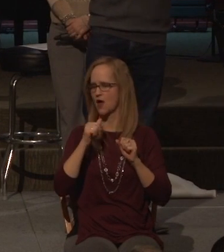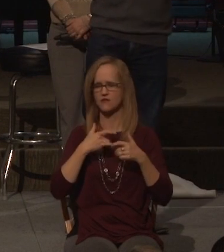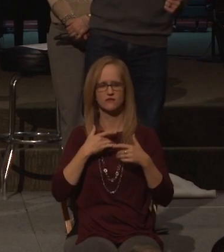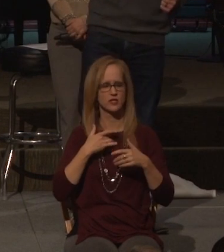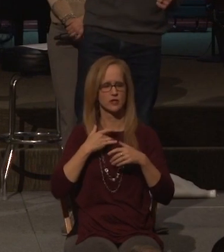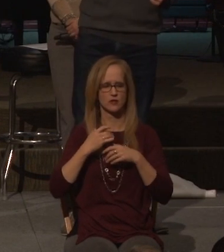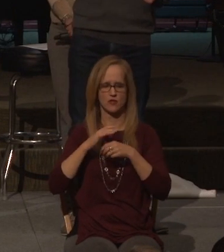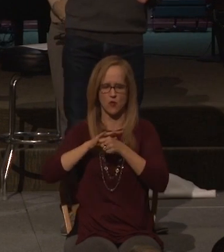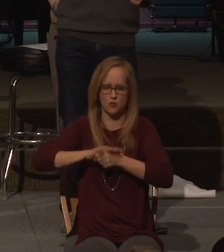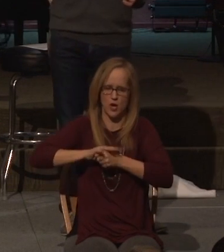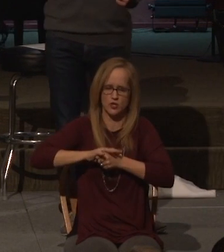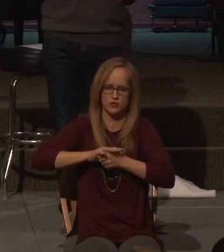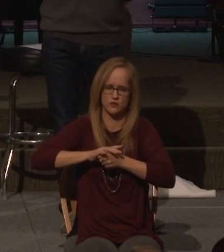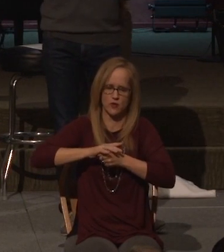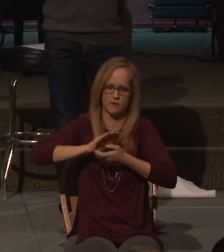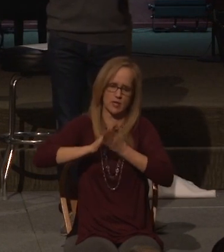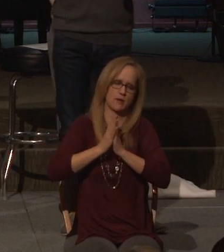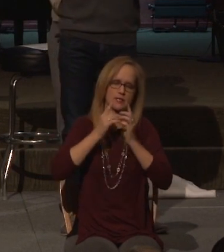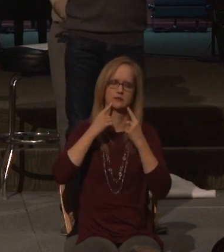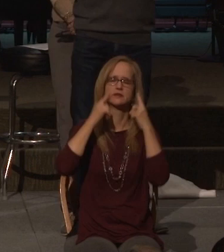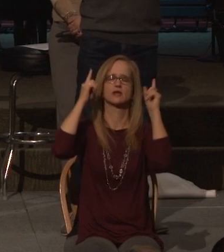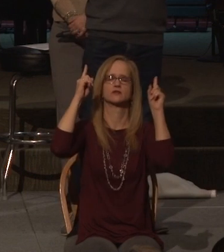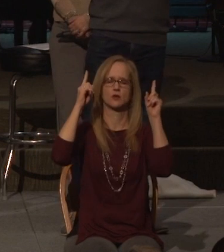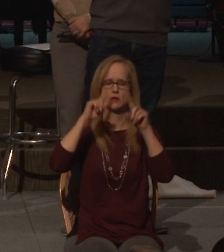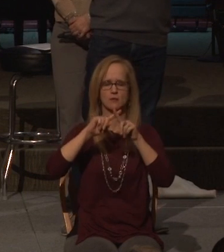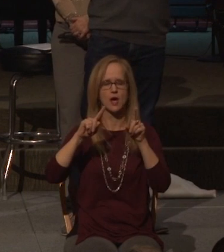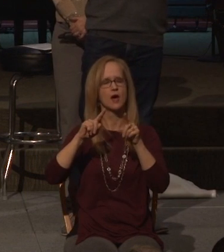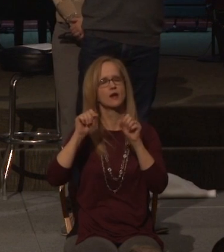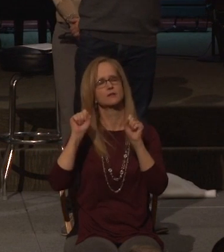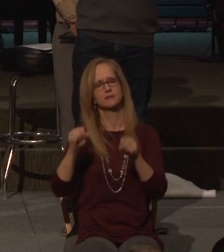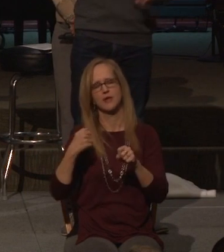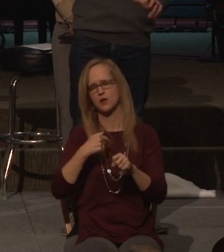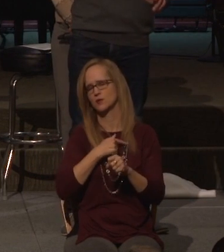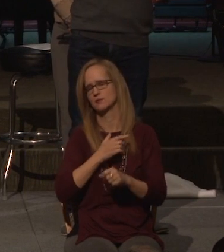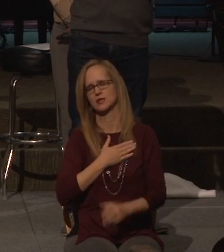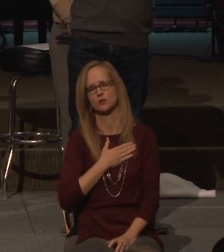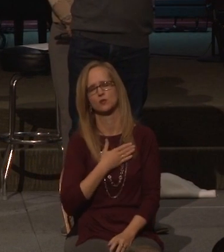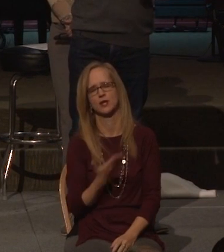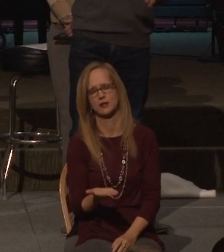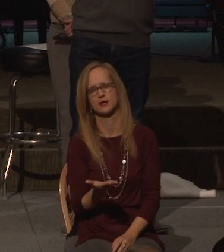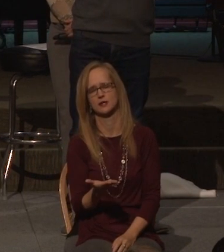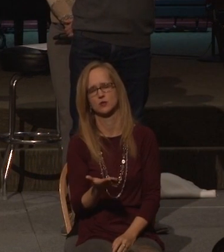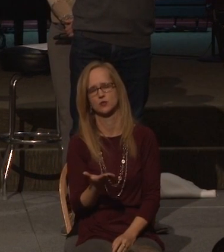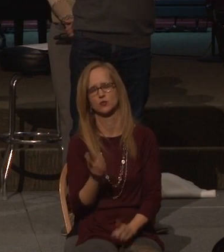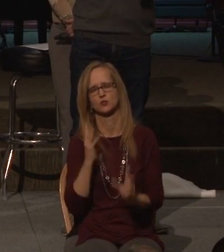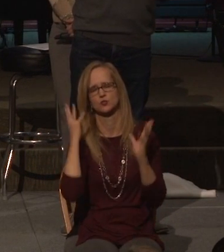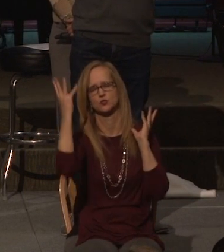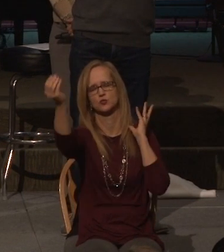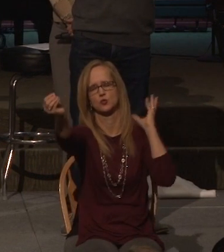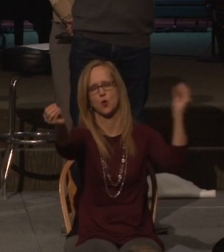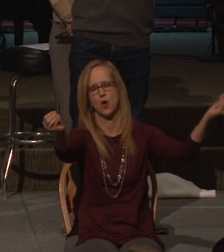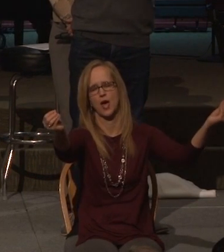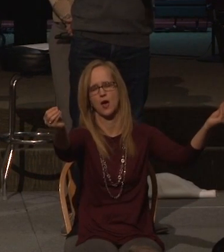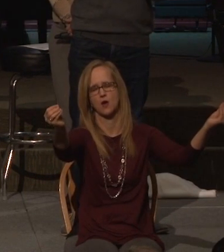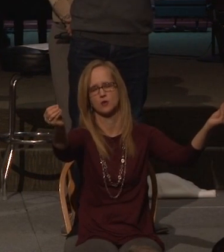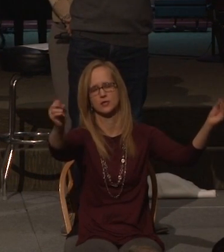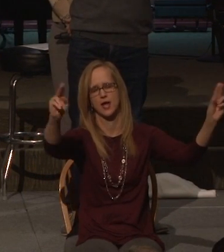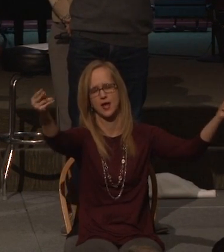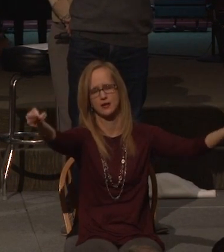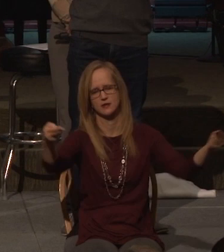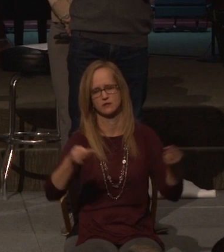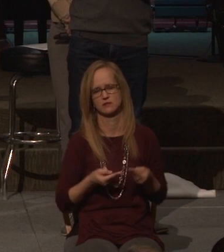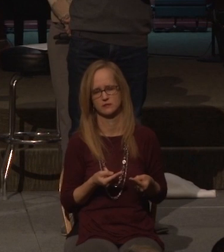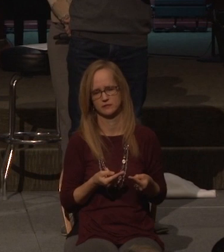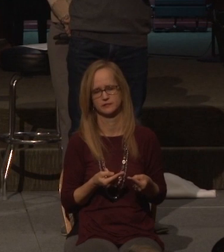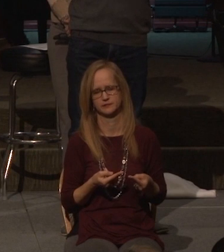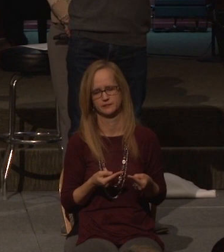be successful, but God, may we just be willing to go out and issue